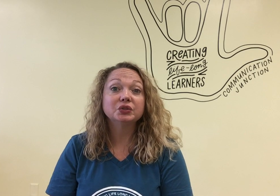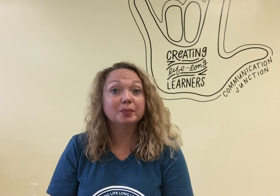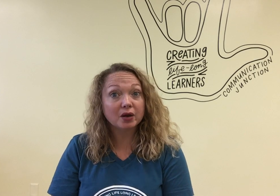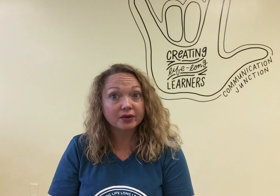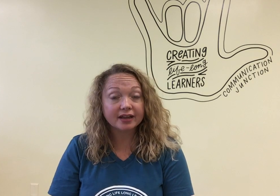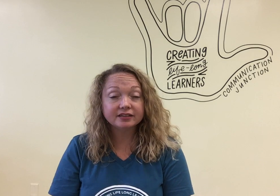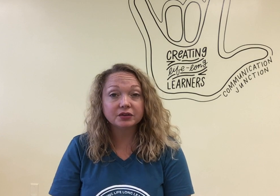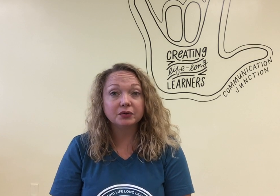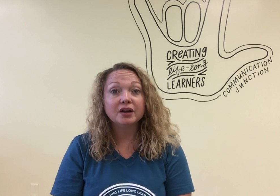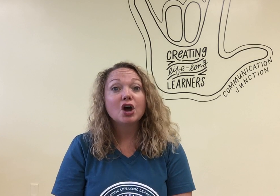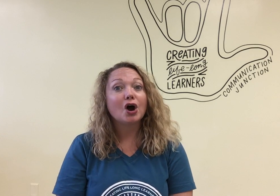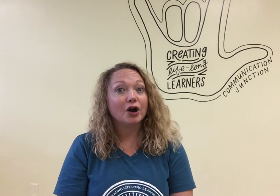spell red. So